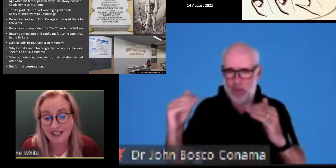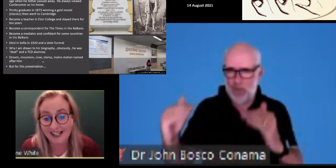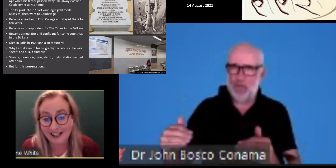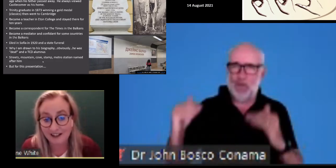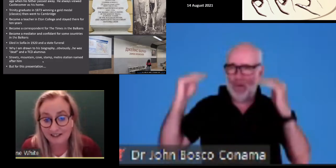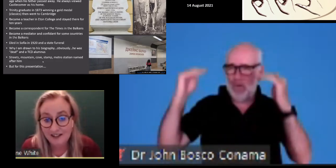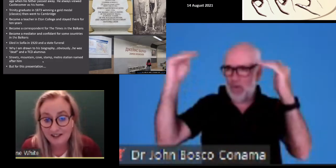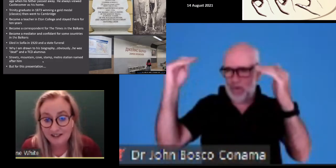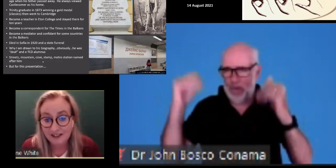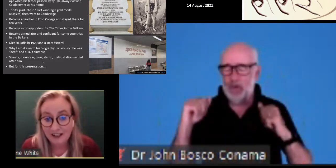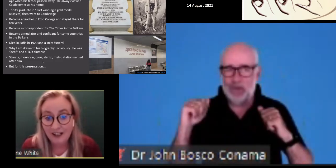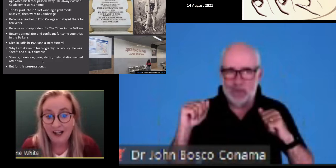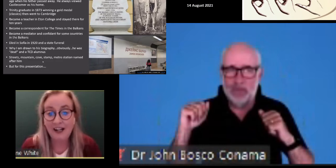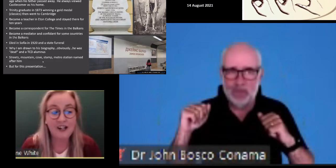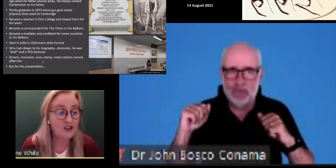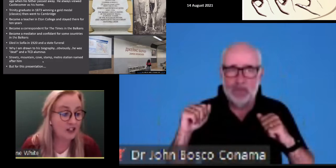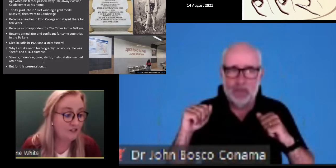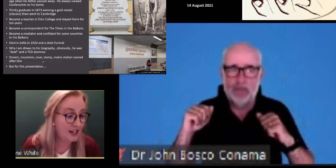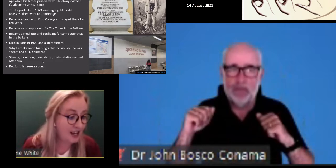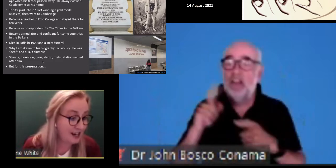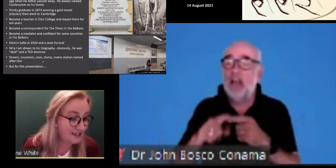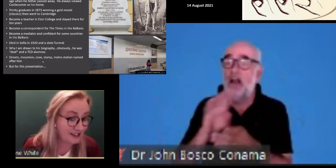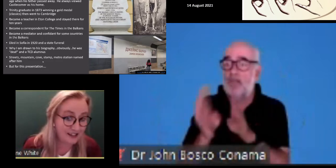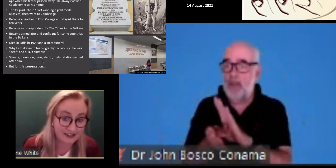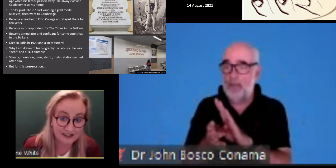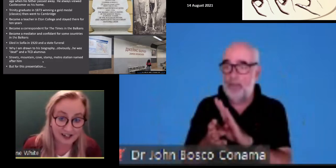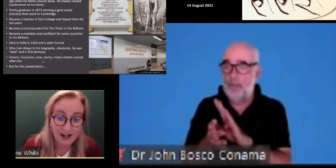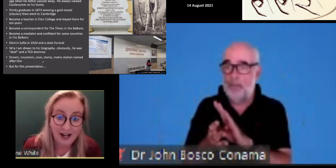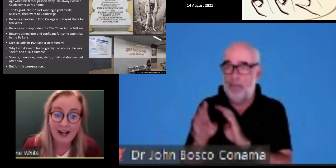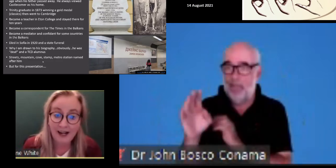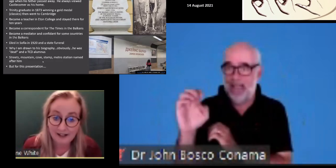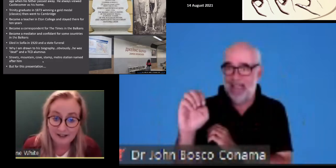in England and achieved high status there and